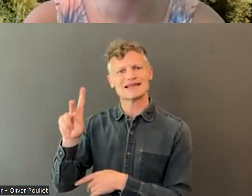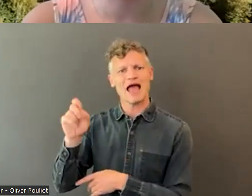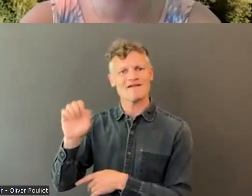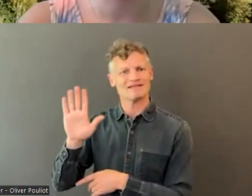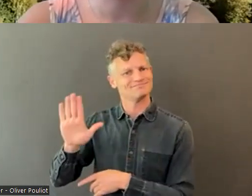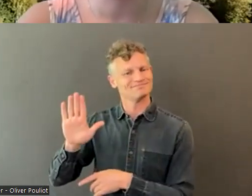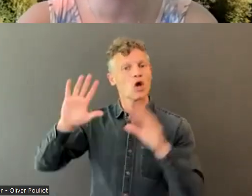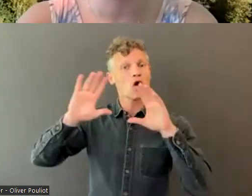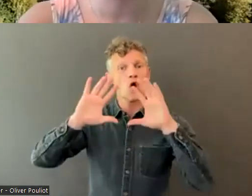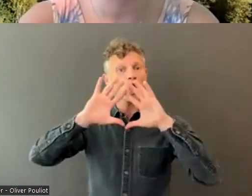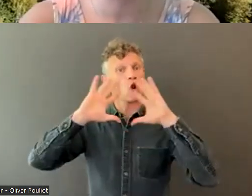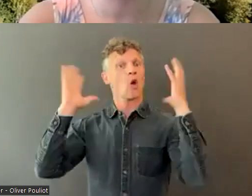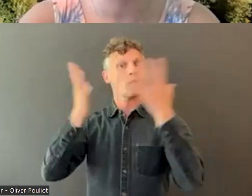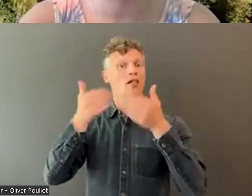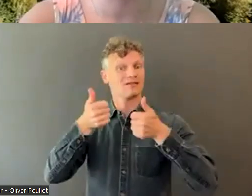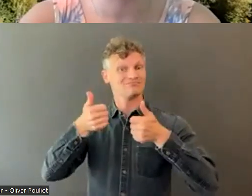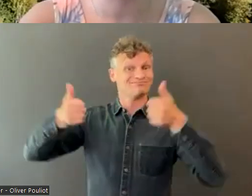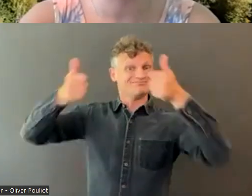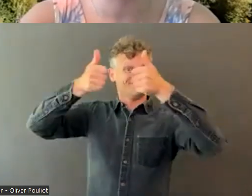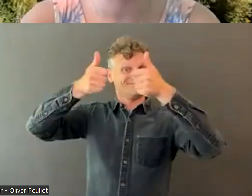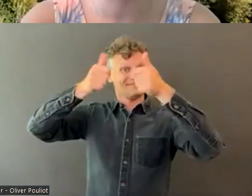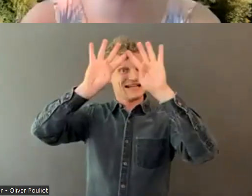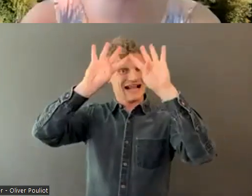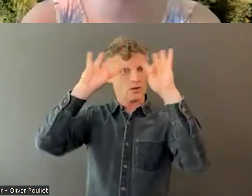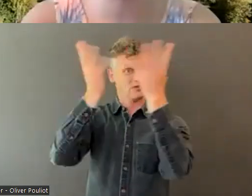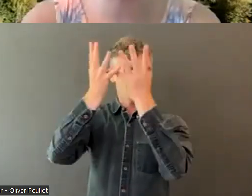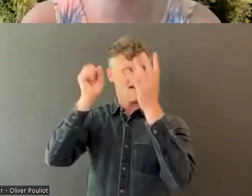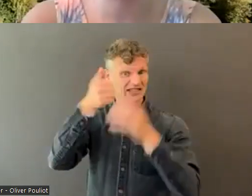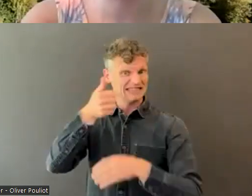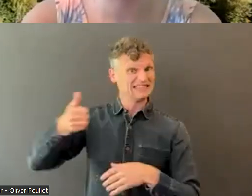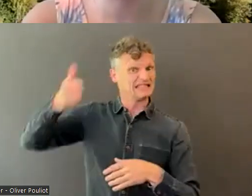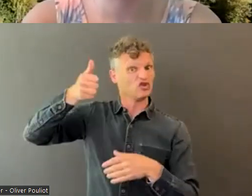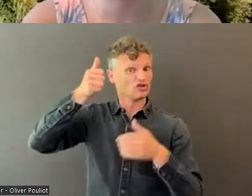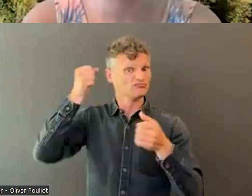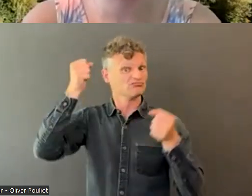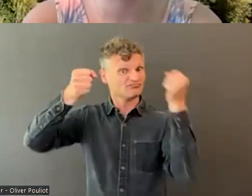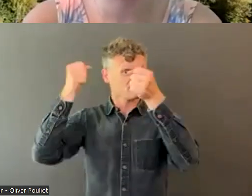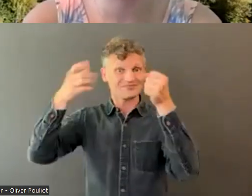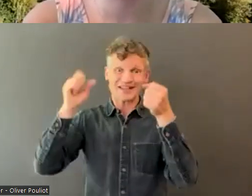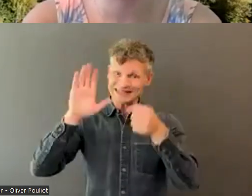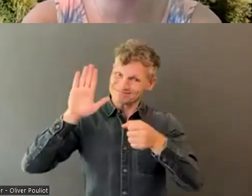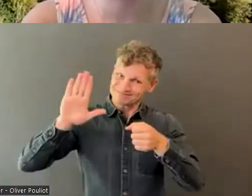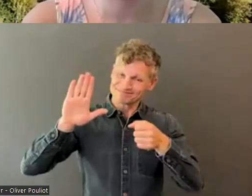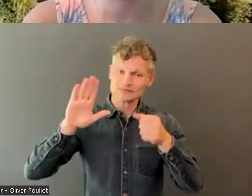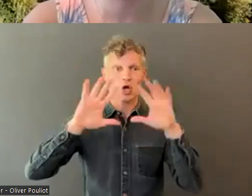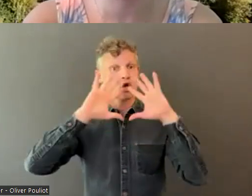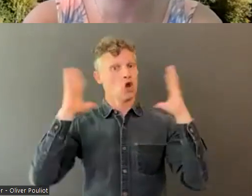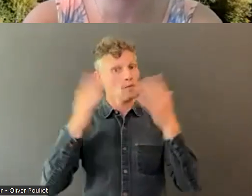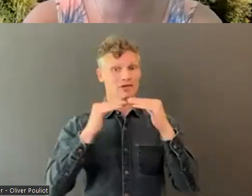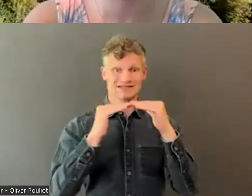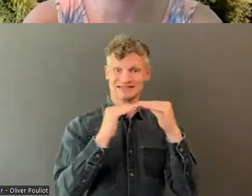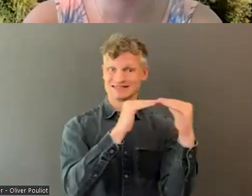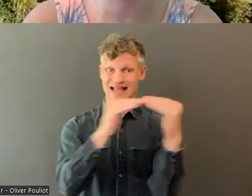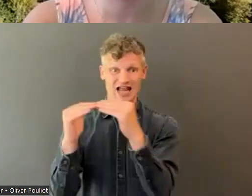with senior representation who have launched a global standard. Are you able to say whether or not that standard is going to be shared with